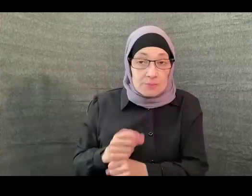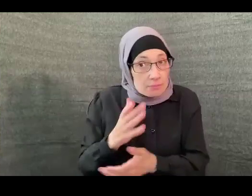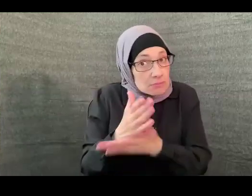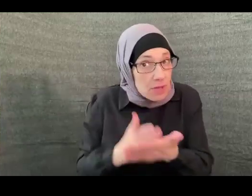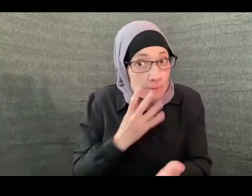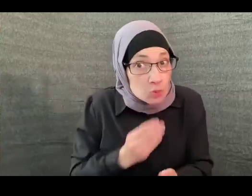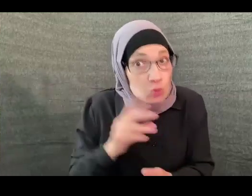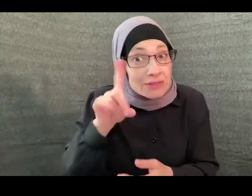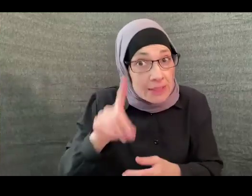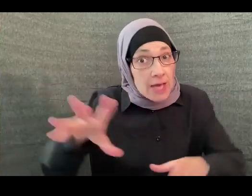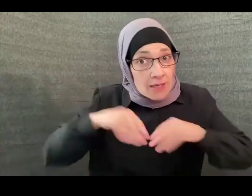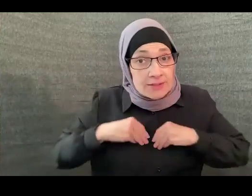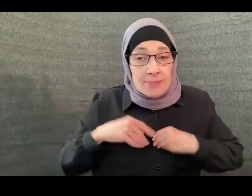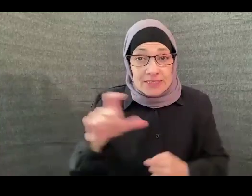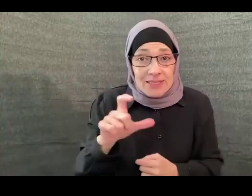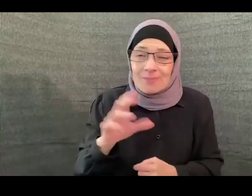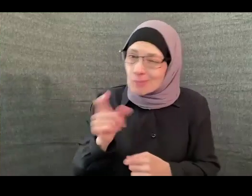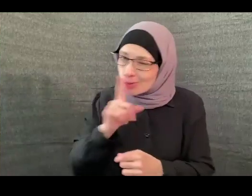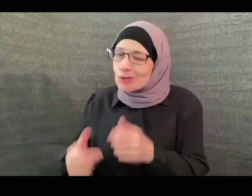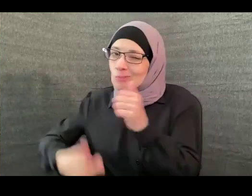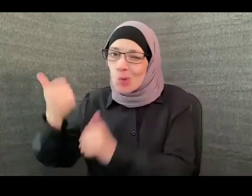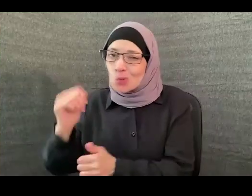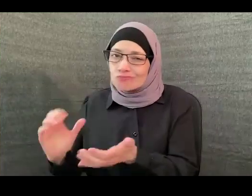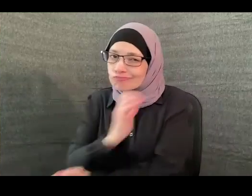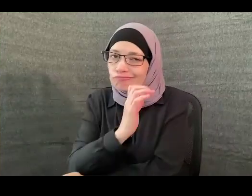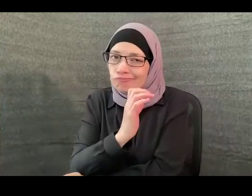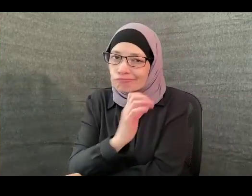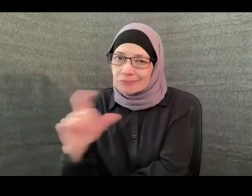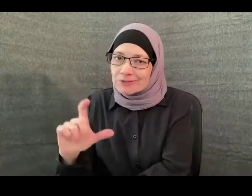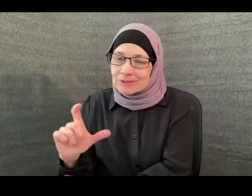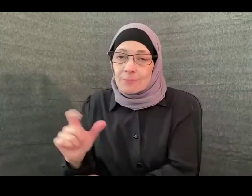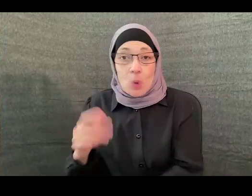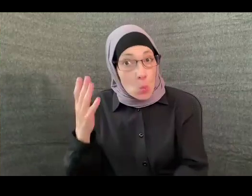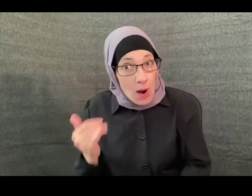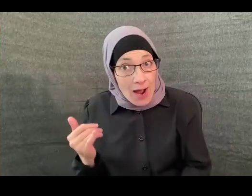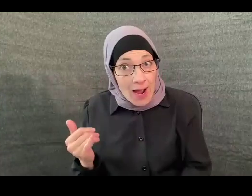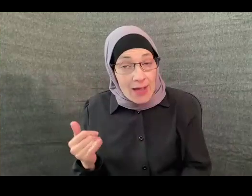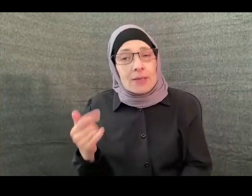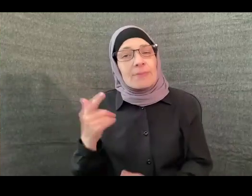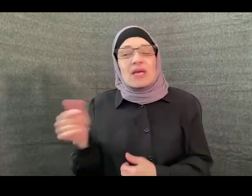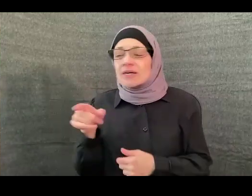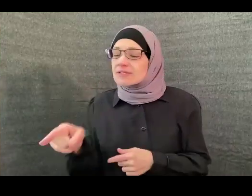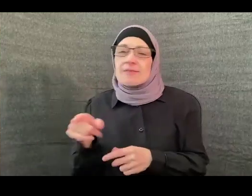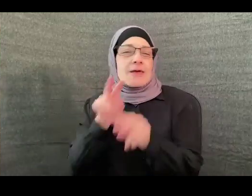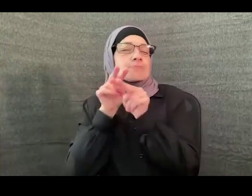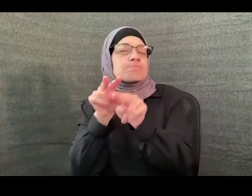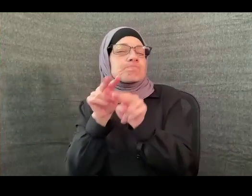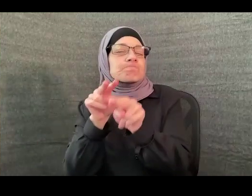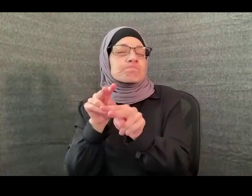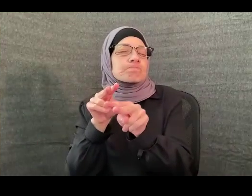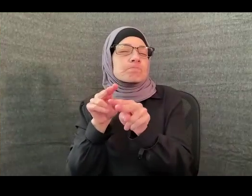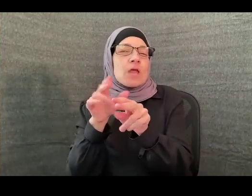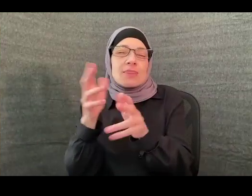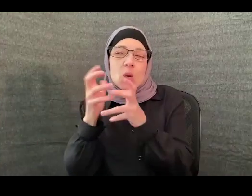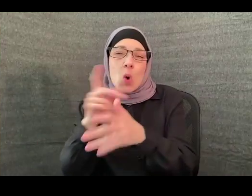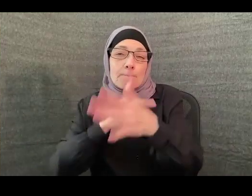But among them, the majority, they refused because they wanted that coming prophet to come from within their own